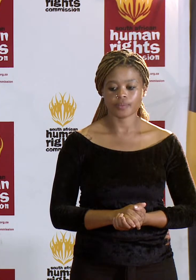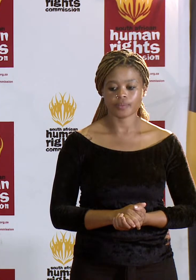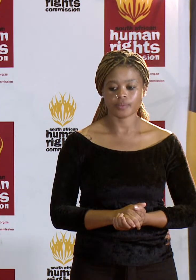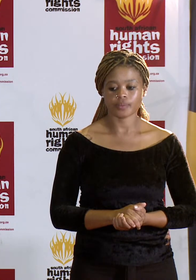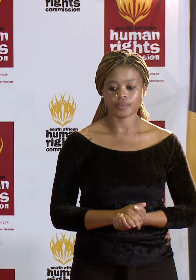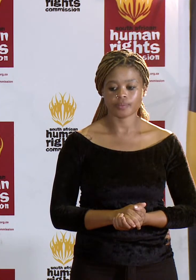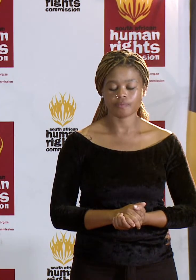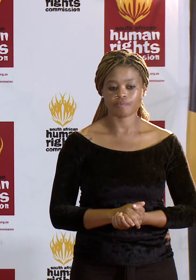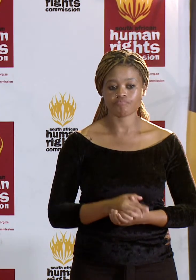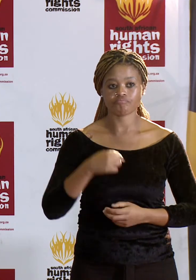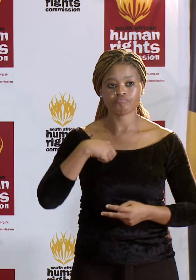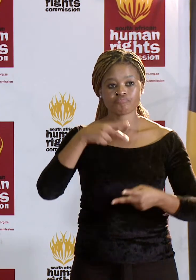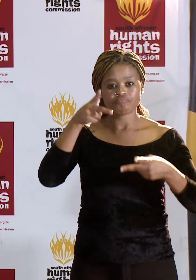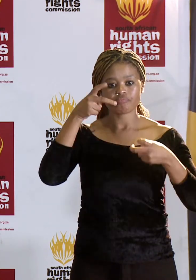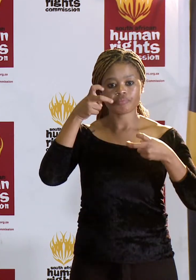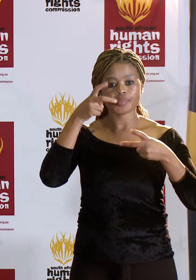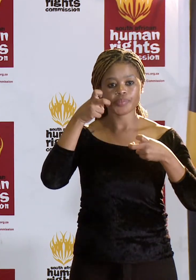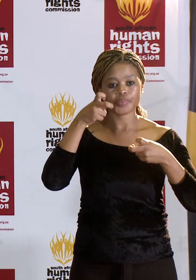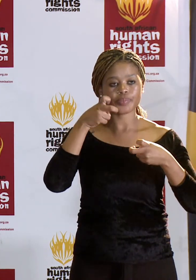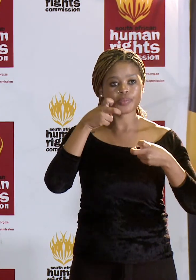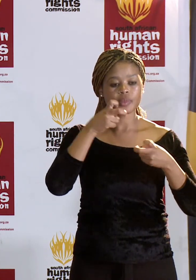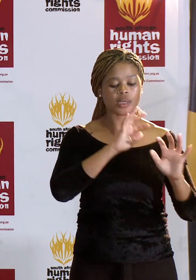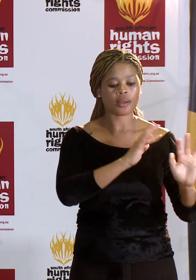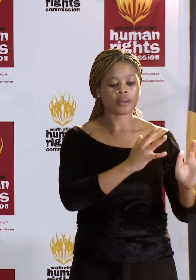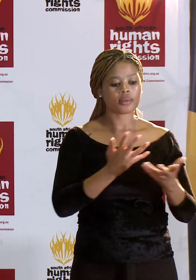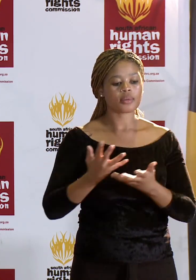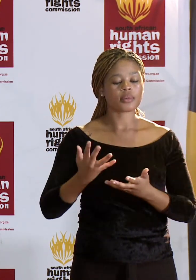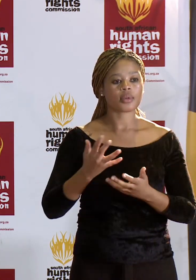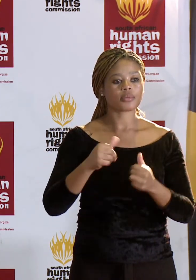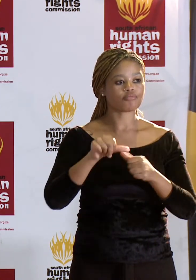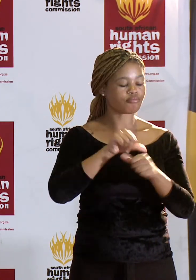I observed over the recent past how